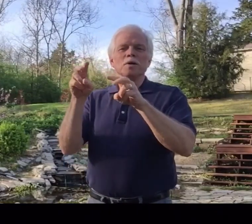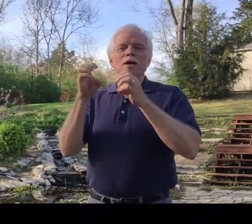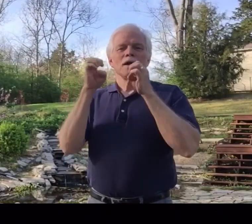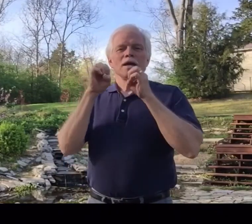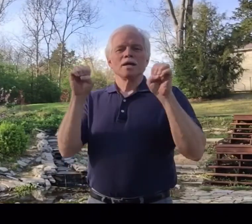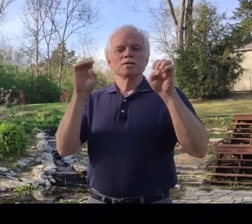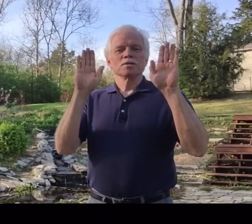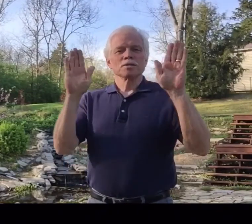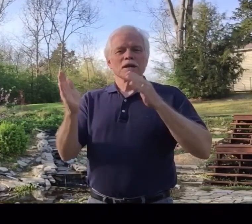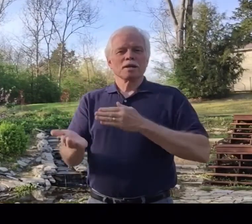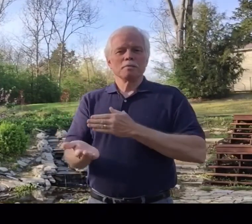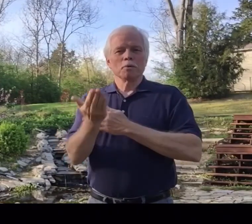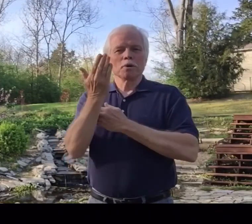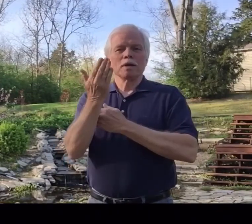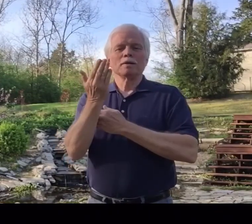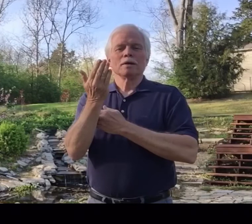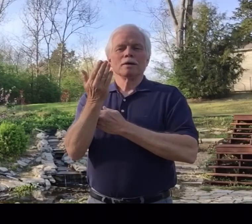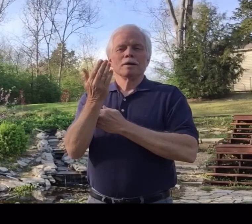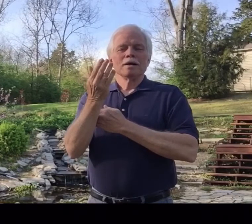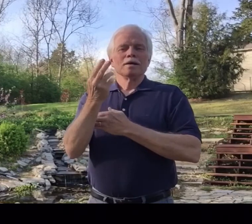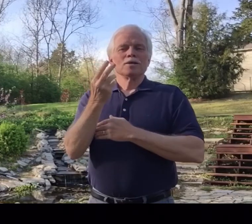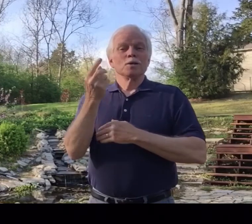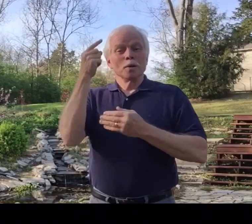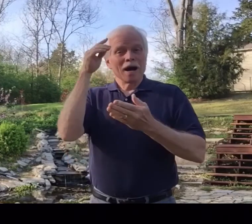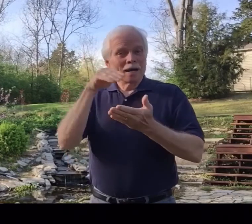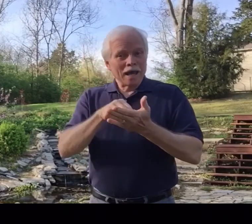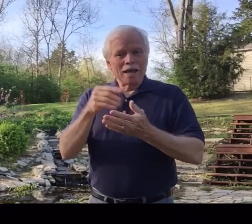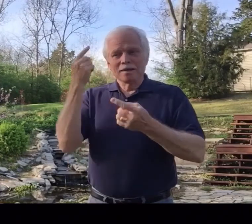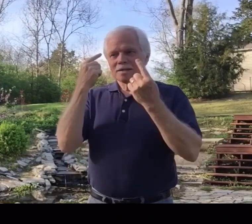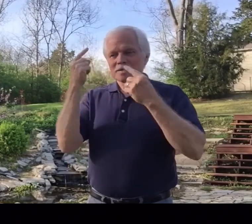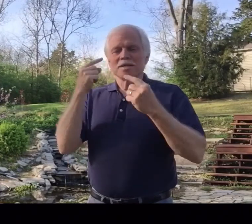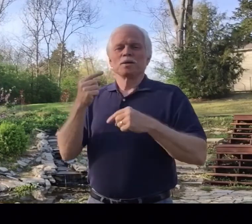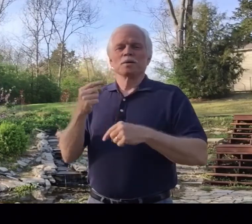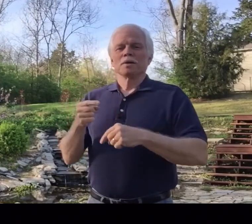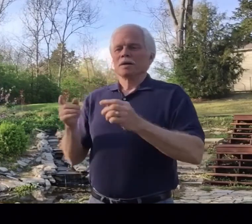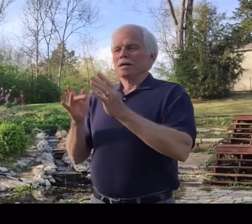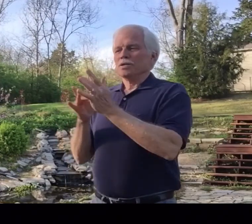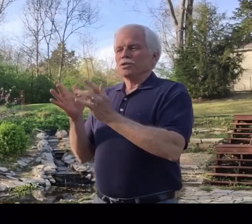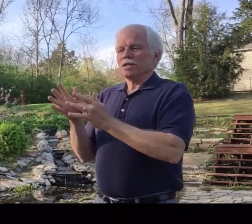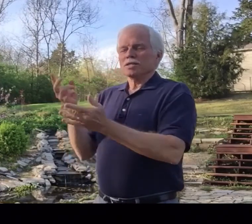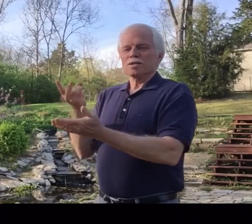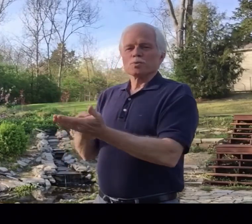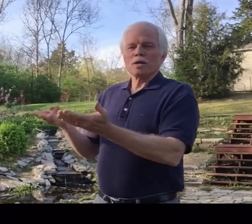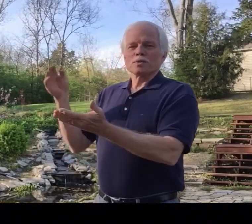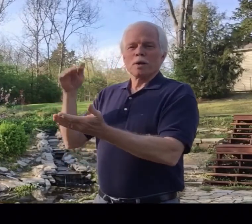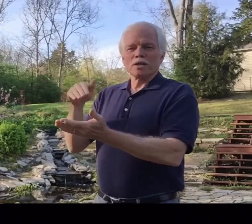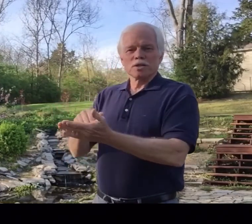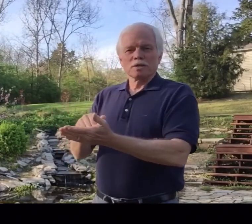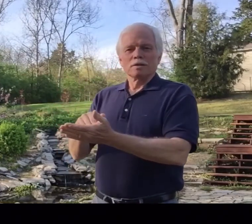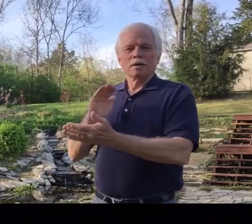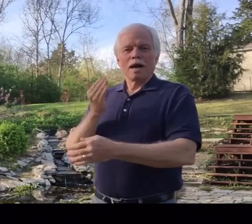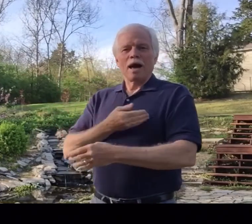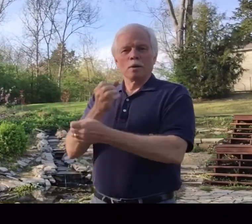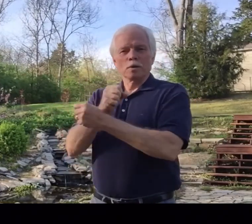Easter Sunday morning to again consider Jesus' Resurrection, our